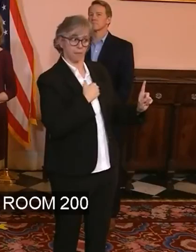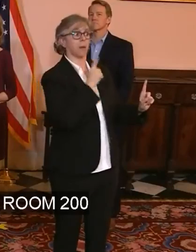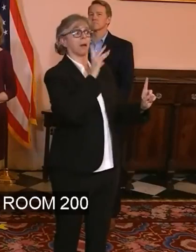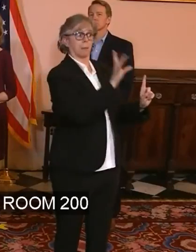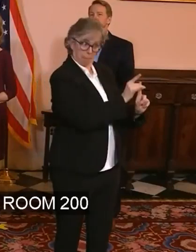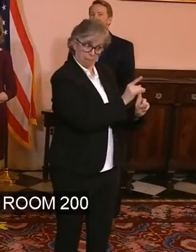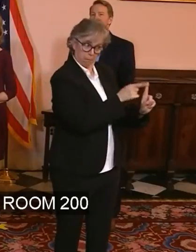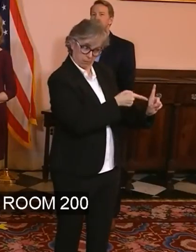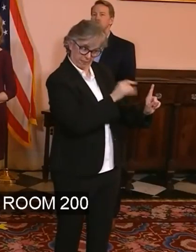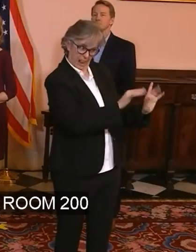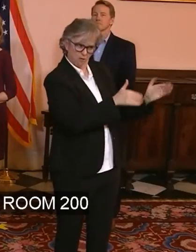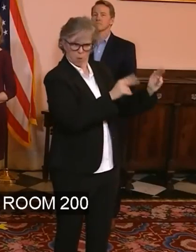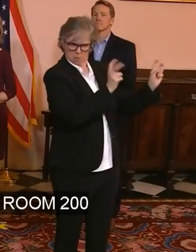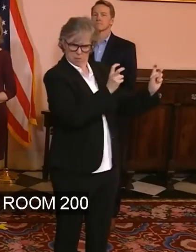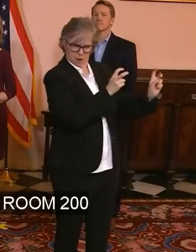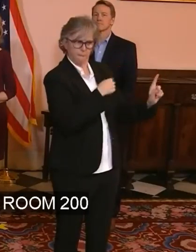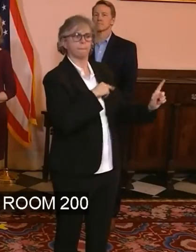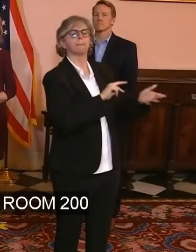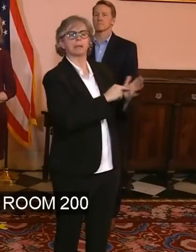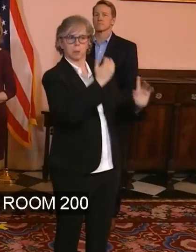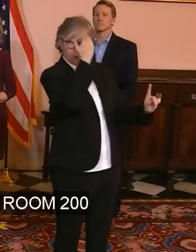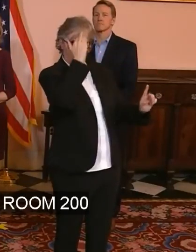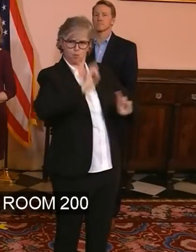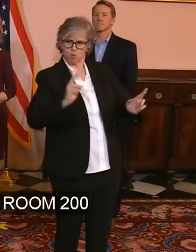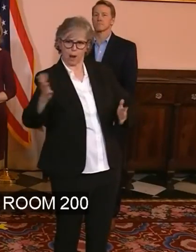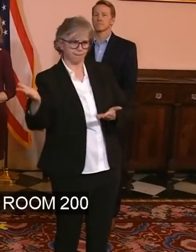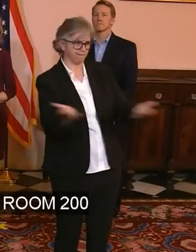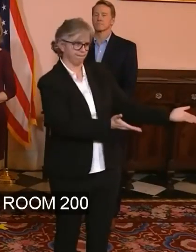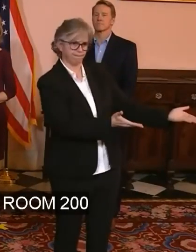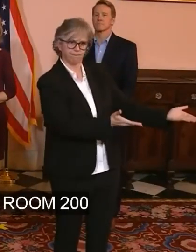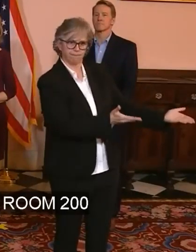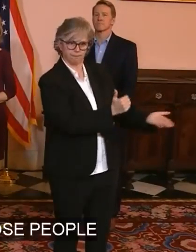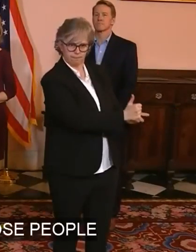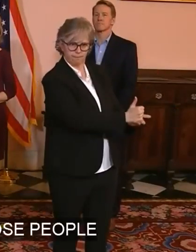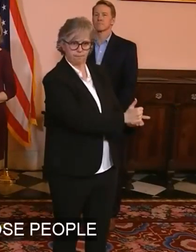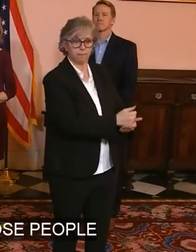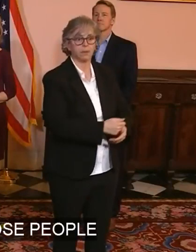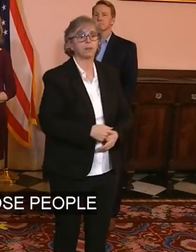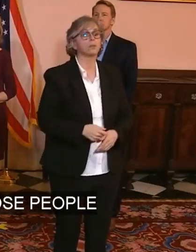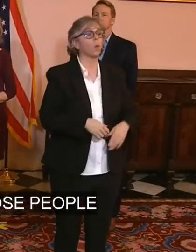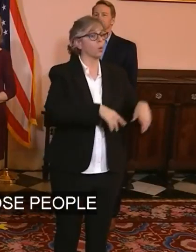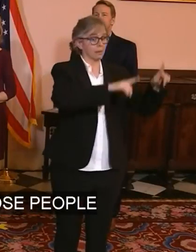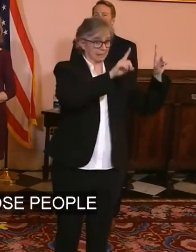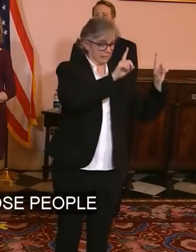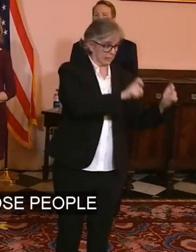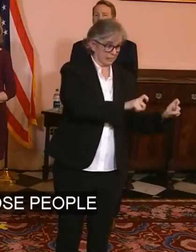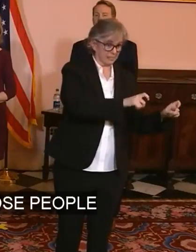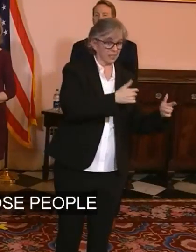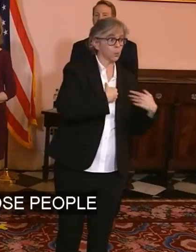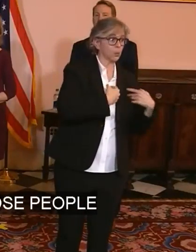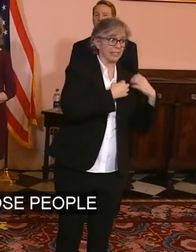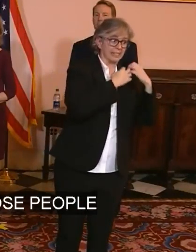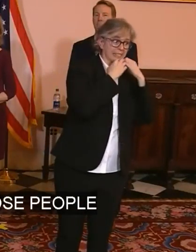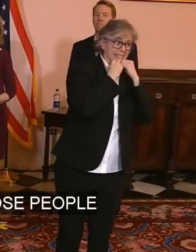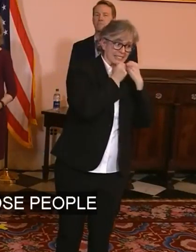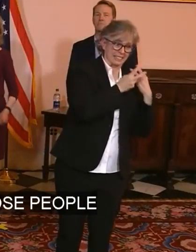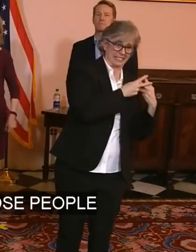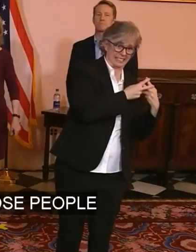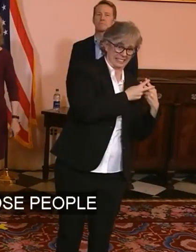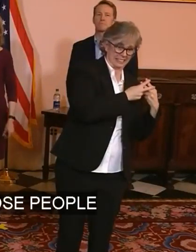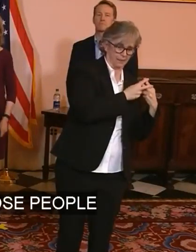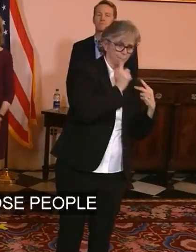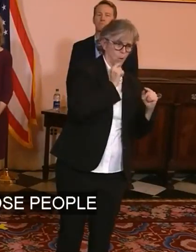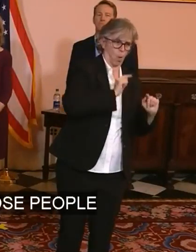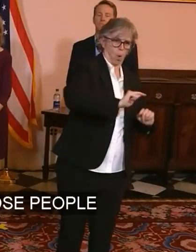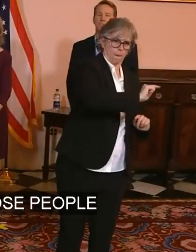those people who are sick, who go into the hospital, knowing who is coming into that hospital who has the virus